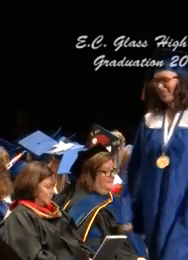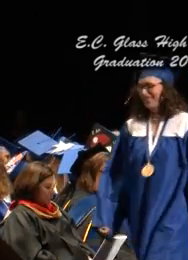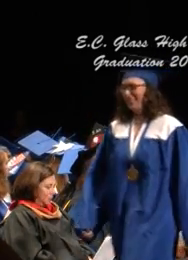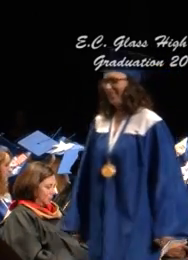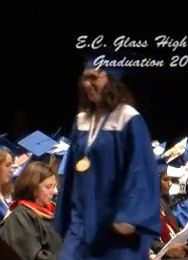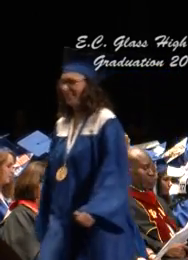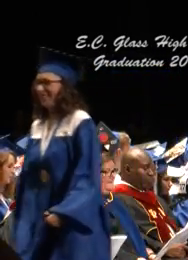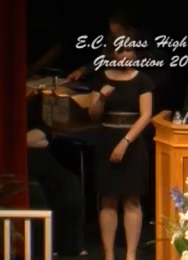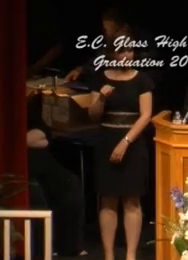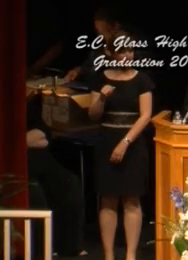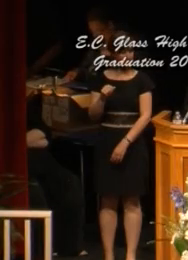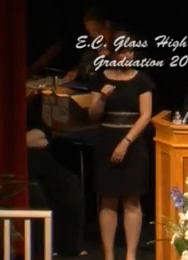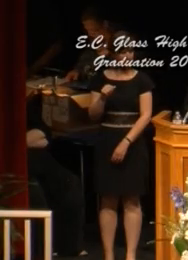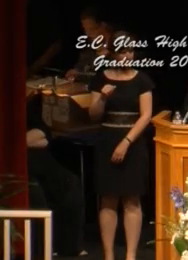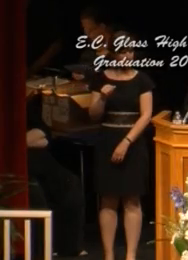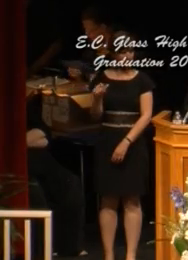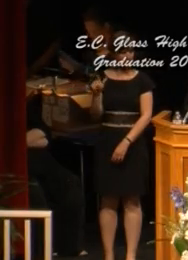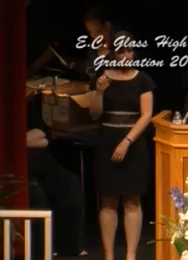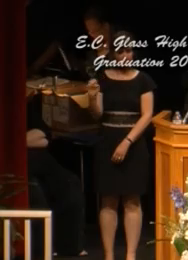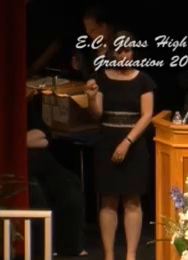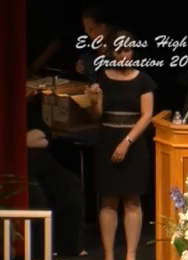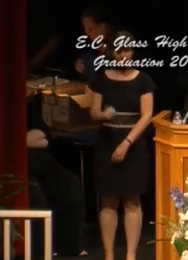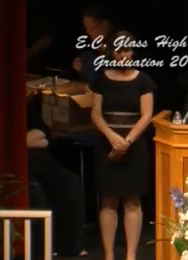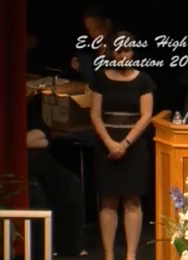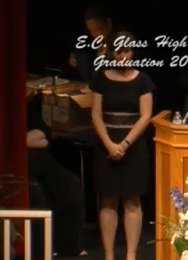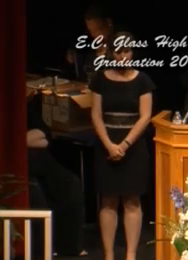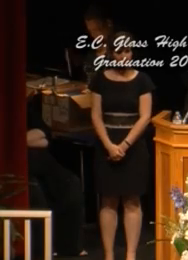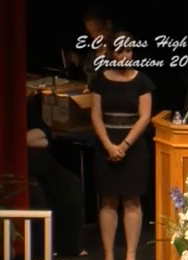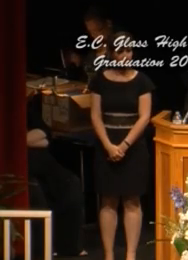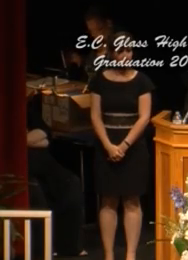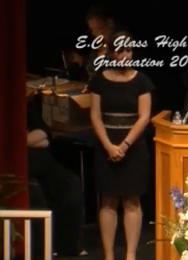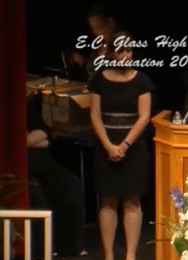Eliana Inez Lee.